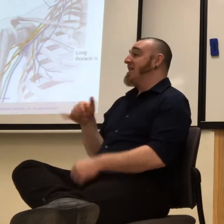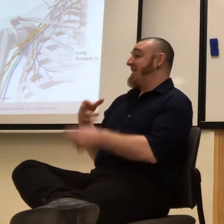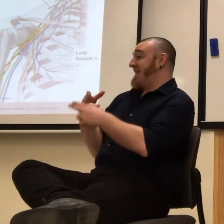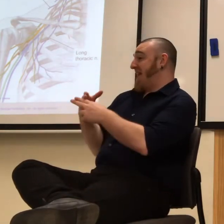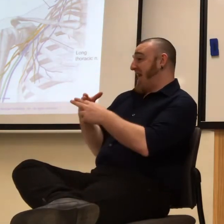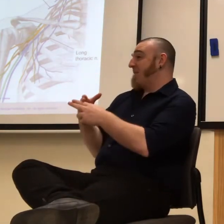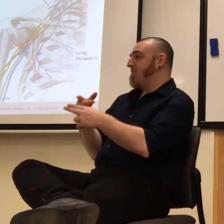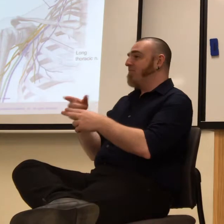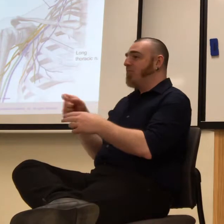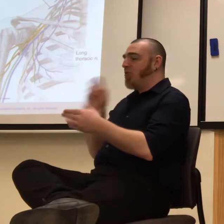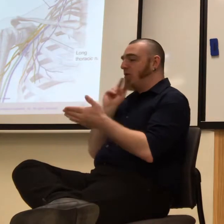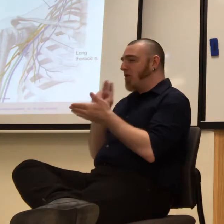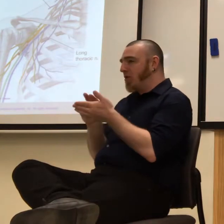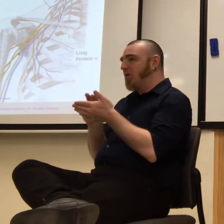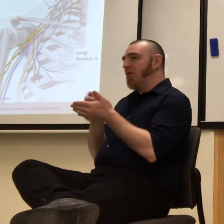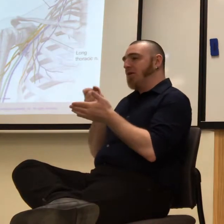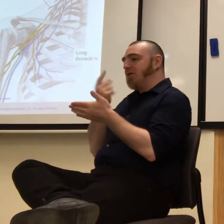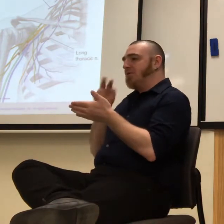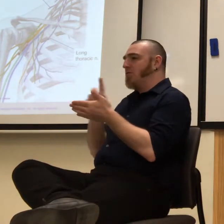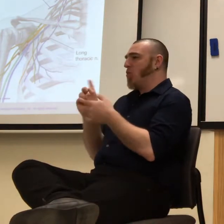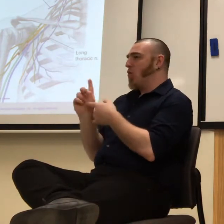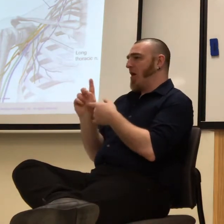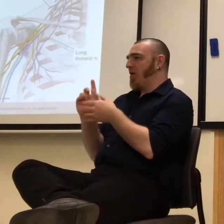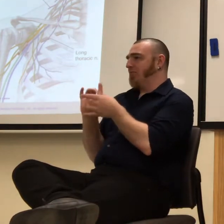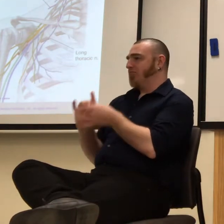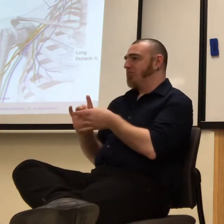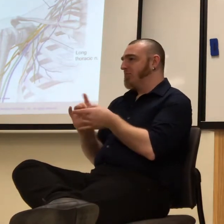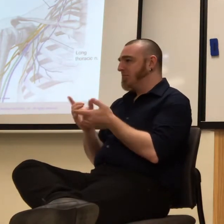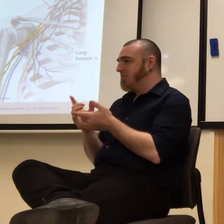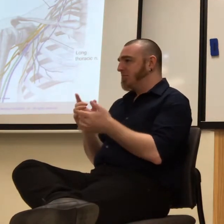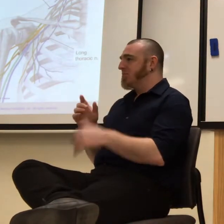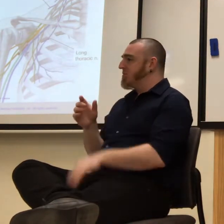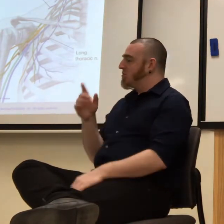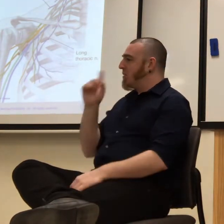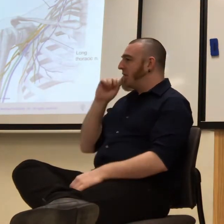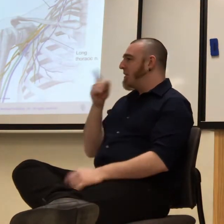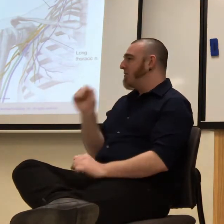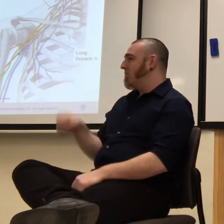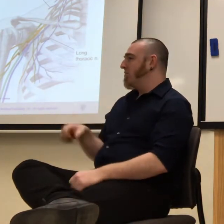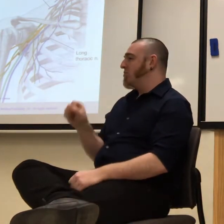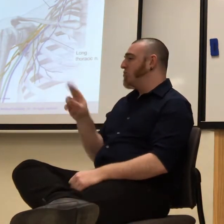what the scapula is, yeah. Suprascapular nerve.